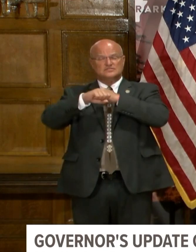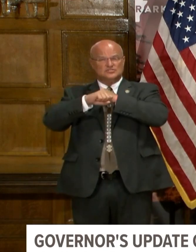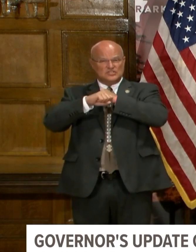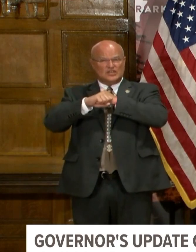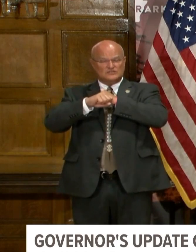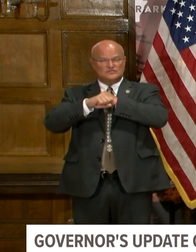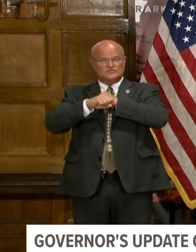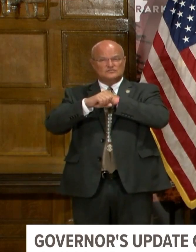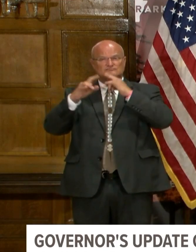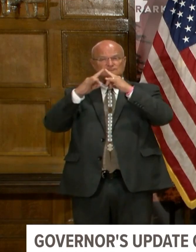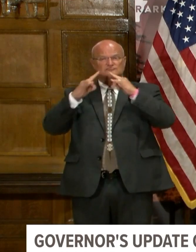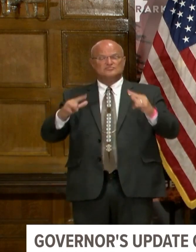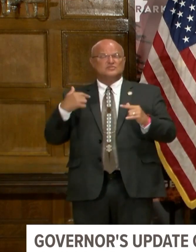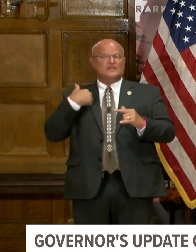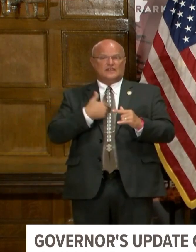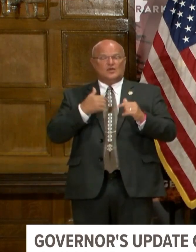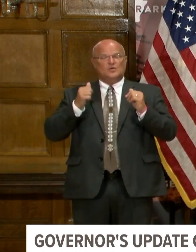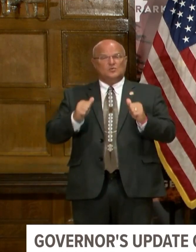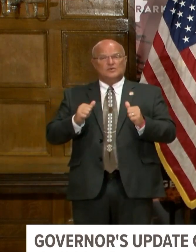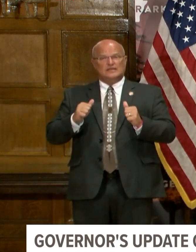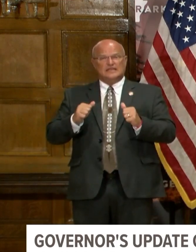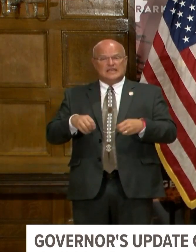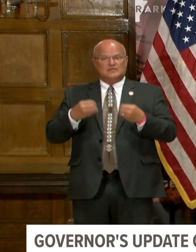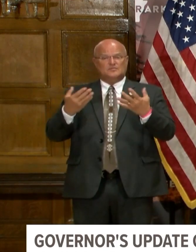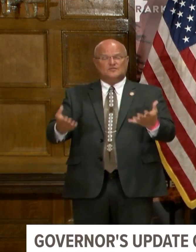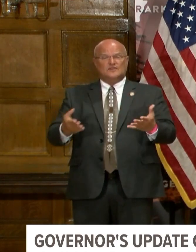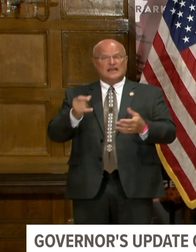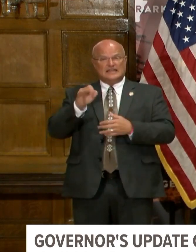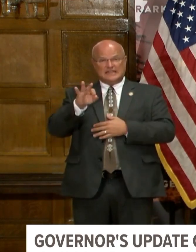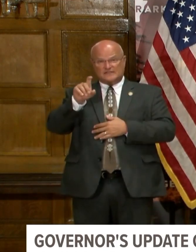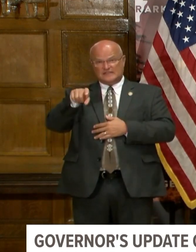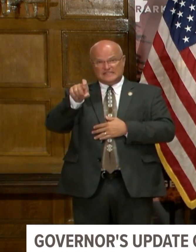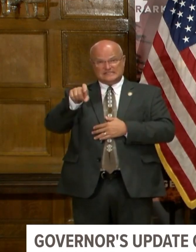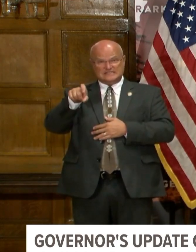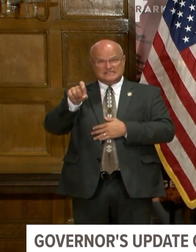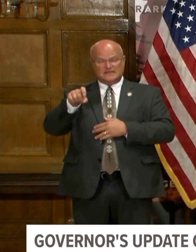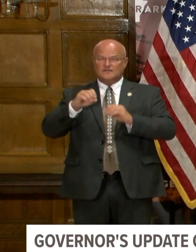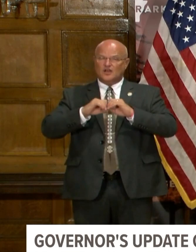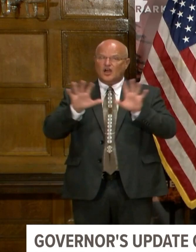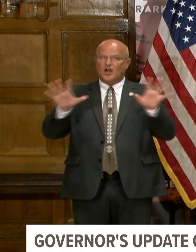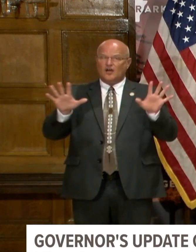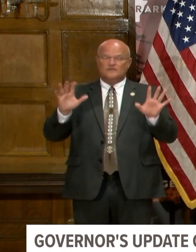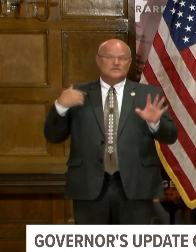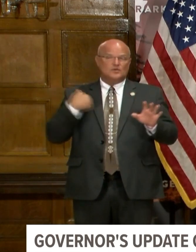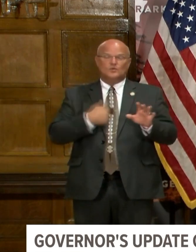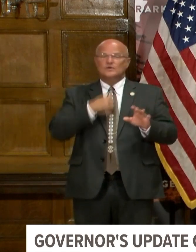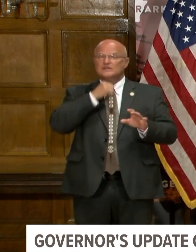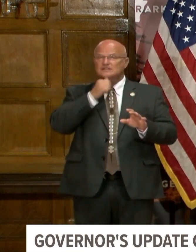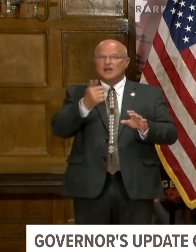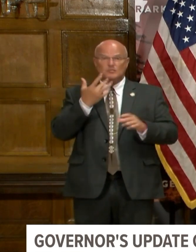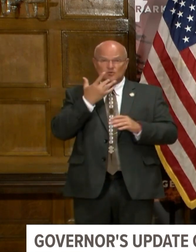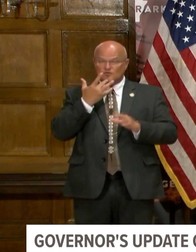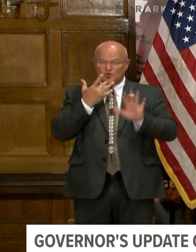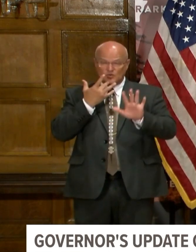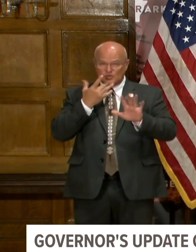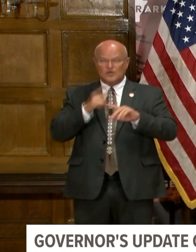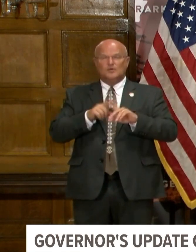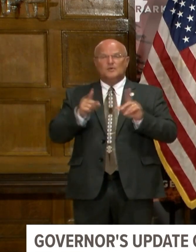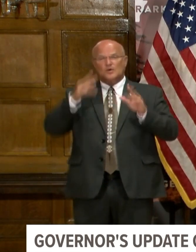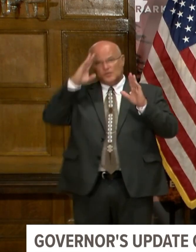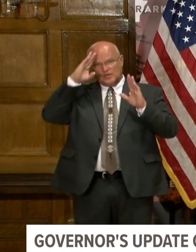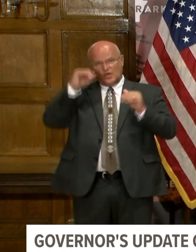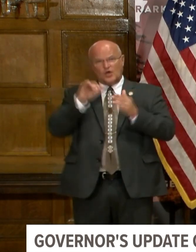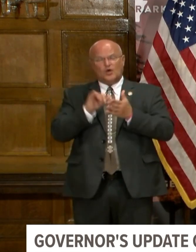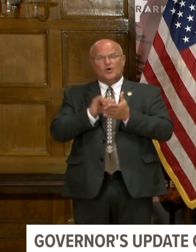shelters that we might be able to provide if necessary. Obviously, that's not preferable, and we